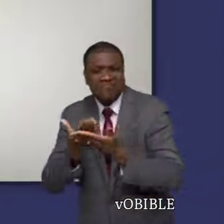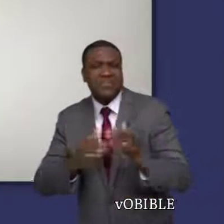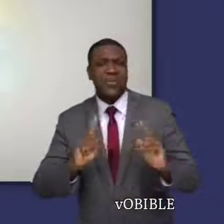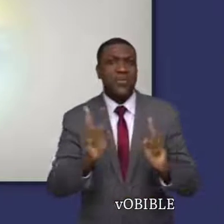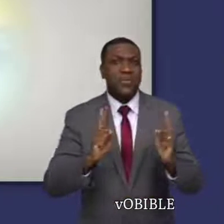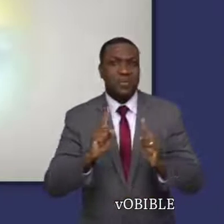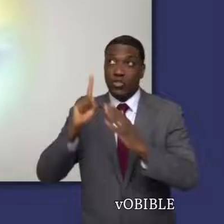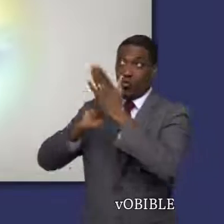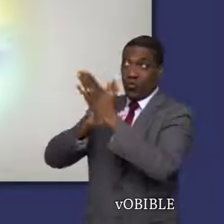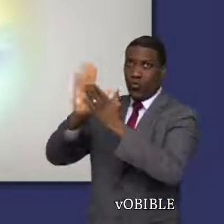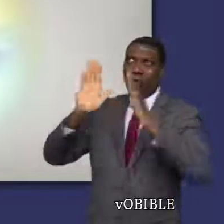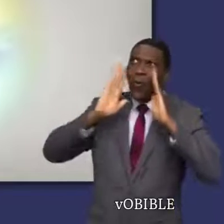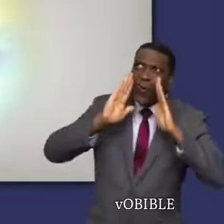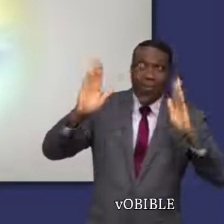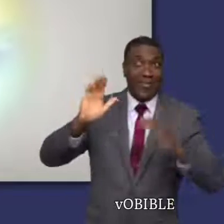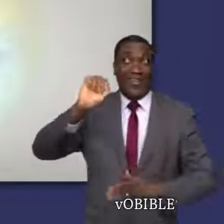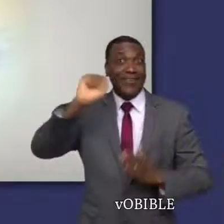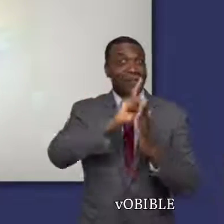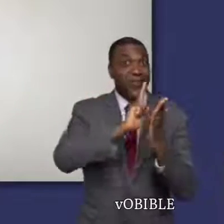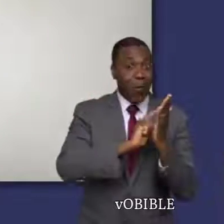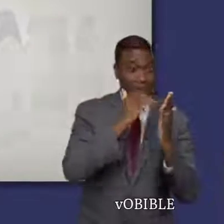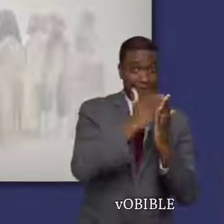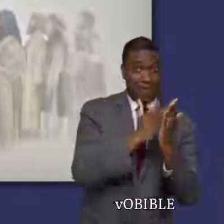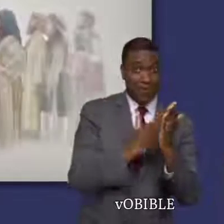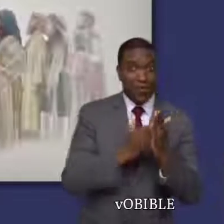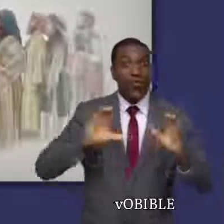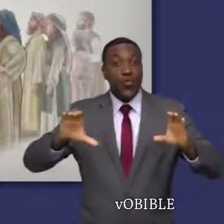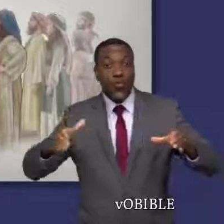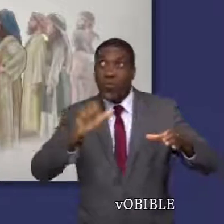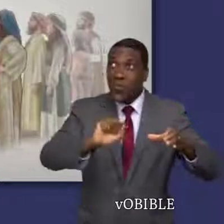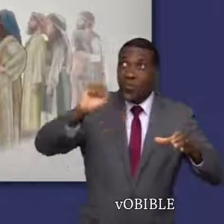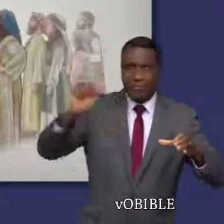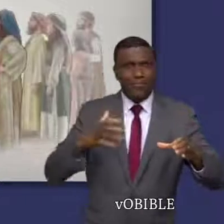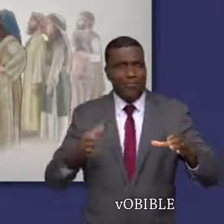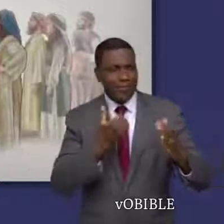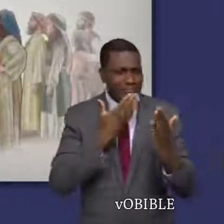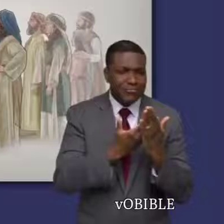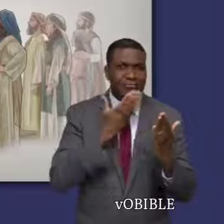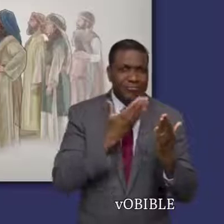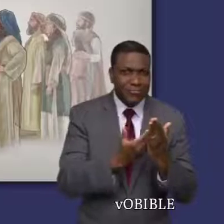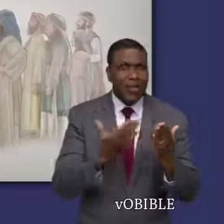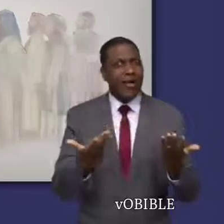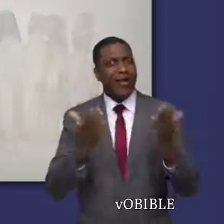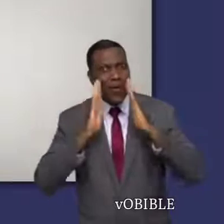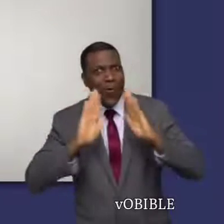Leviticus focuses on Jehovah's holiness and the holiness of his people by their obedience to his